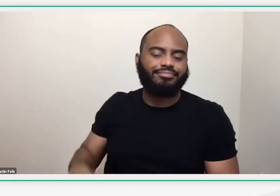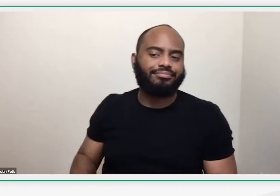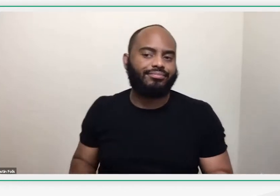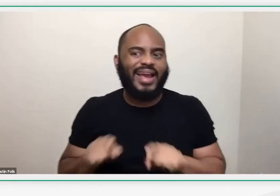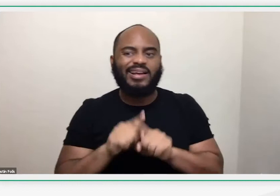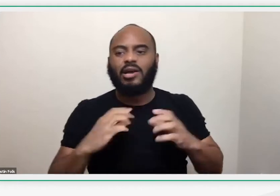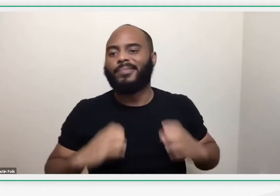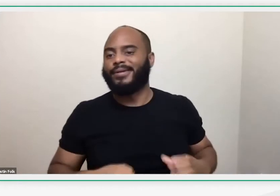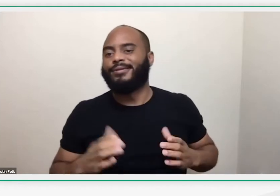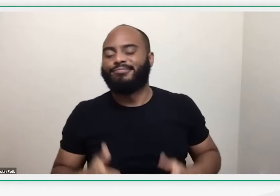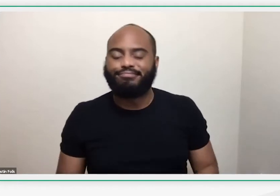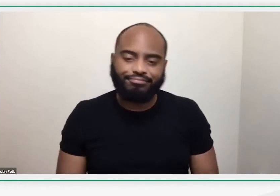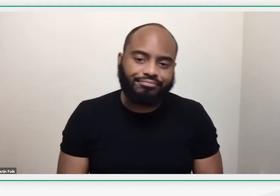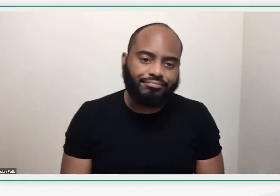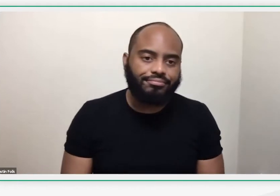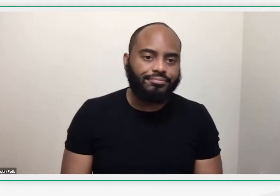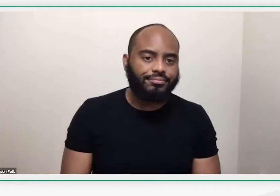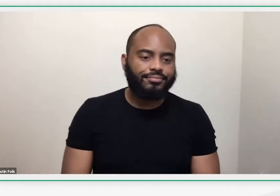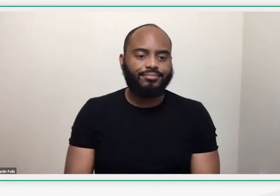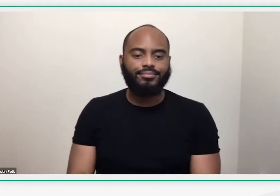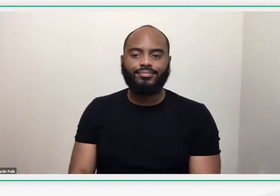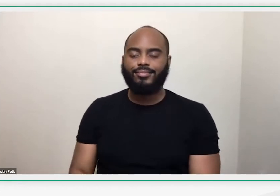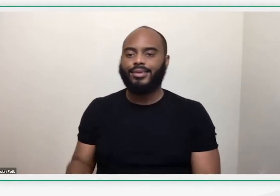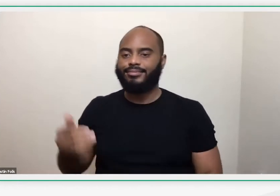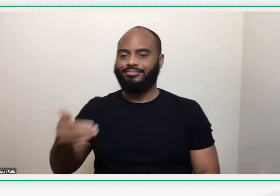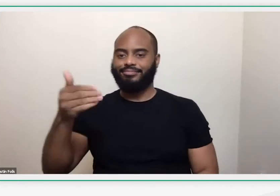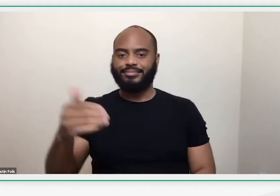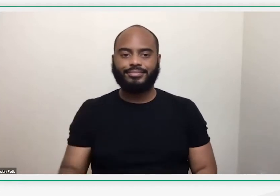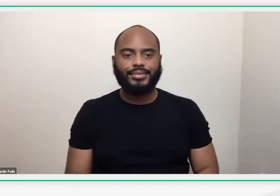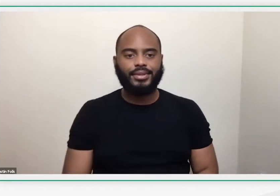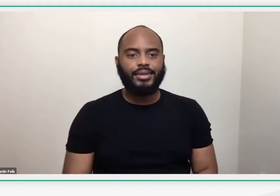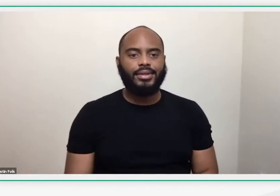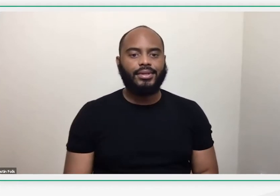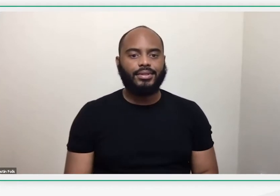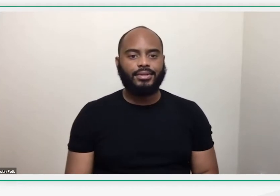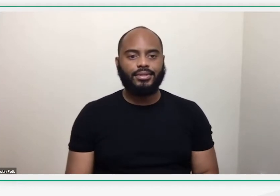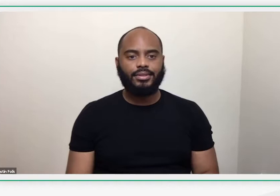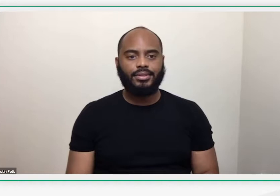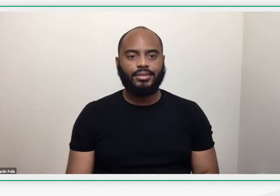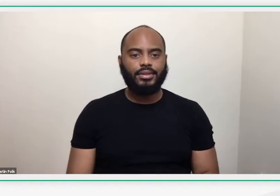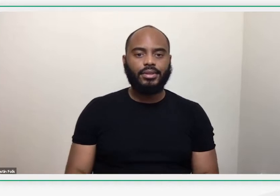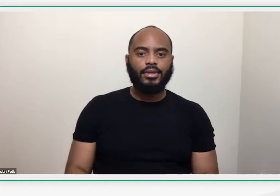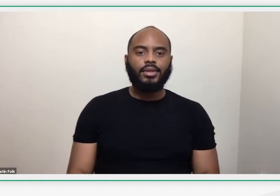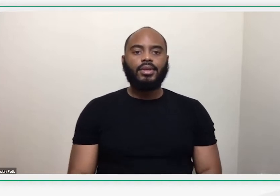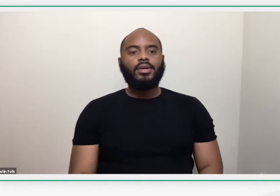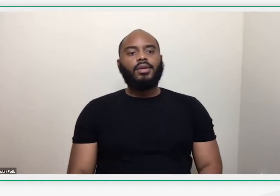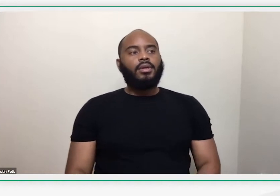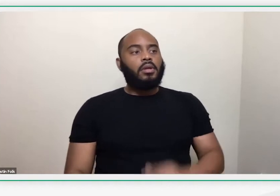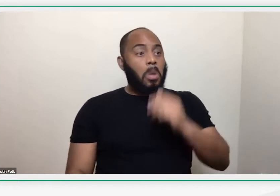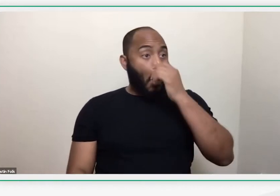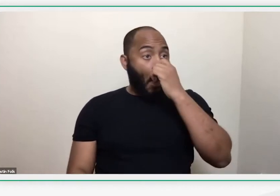about how to have those conversations with those creditors as well as review some of your rights as a consumer.